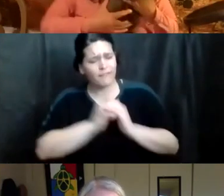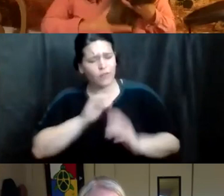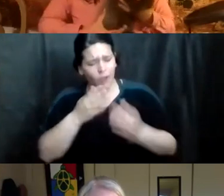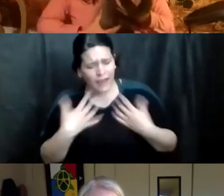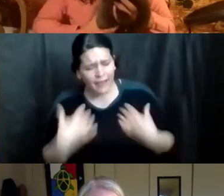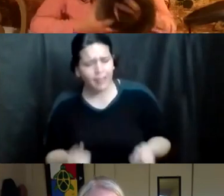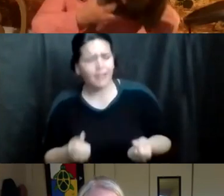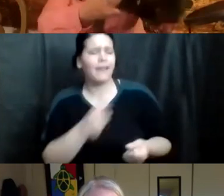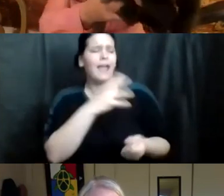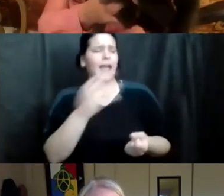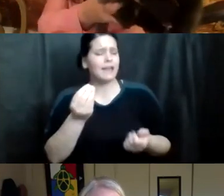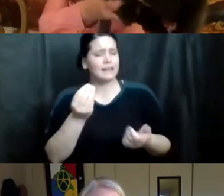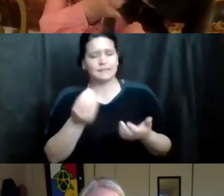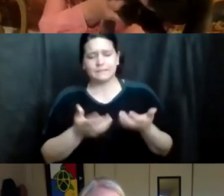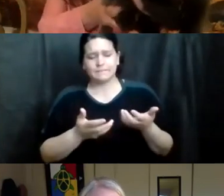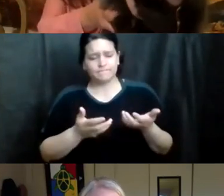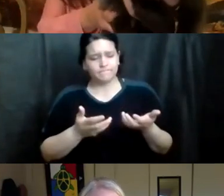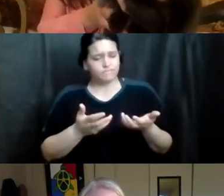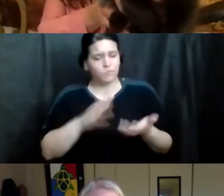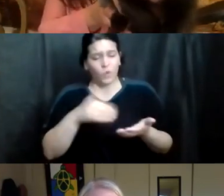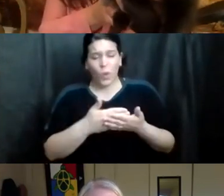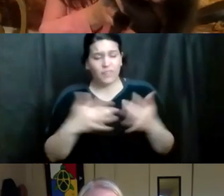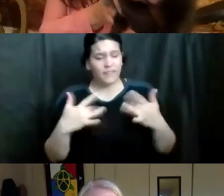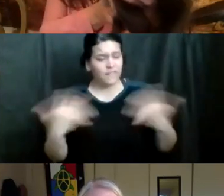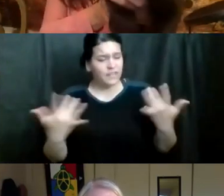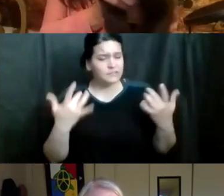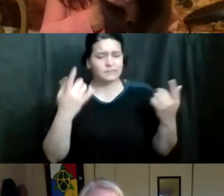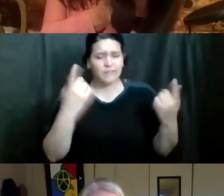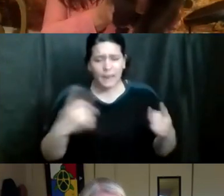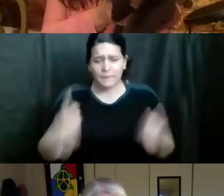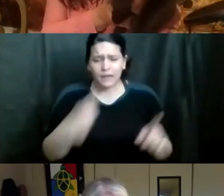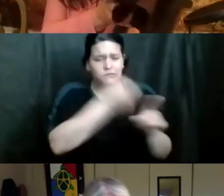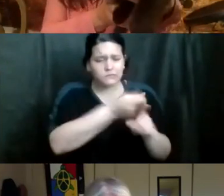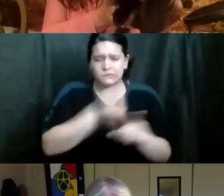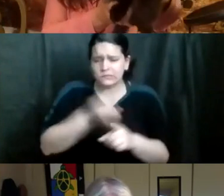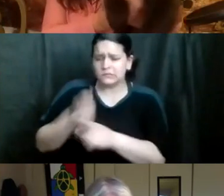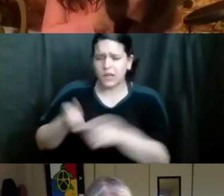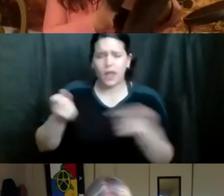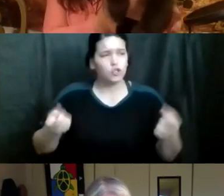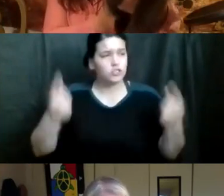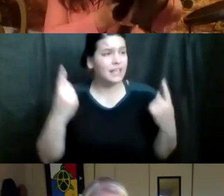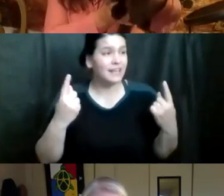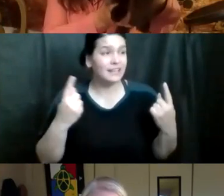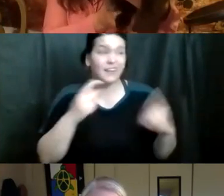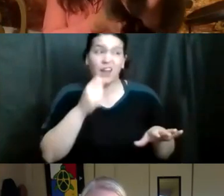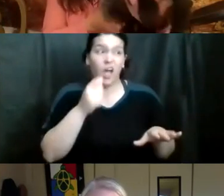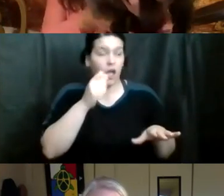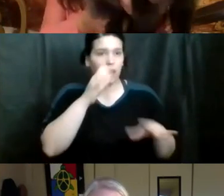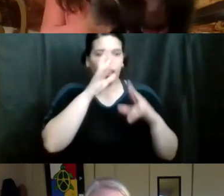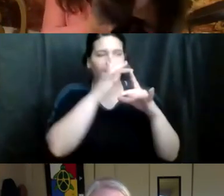and all the events that are happening. Also understanding to not get caught up in